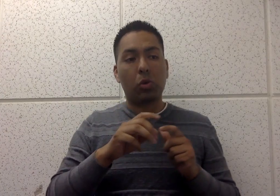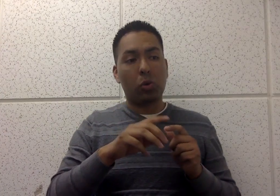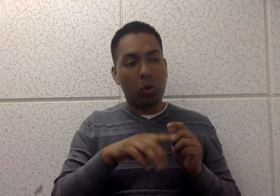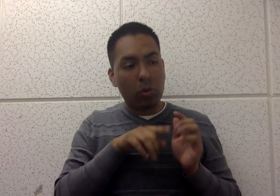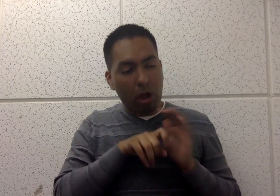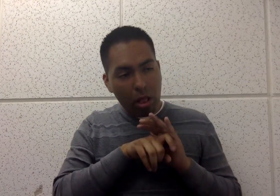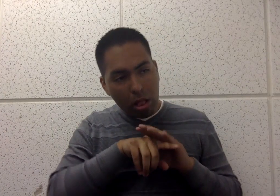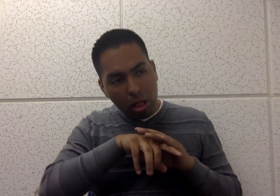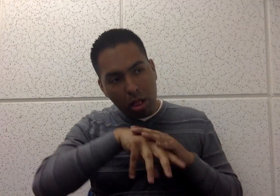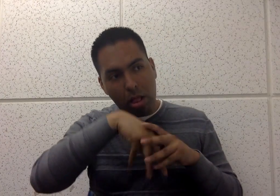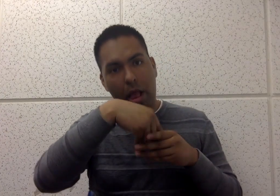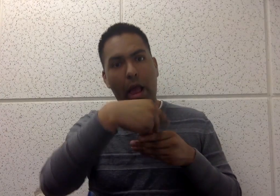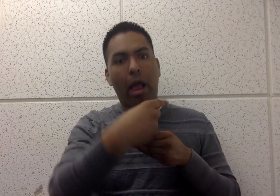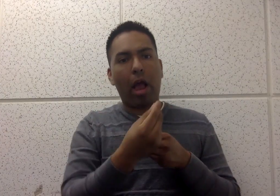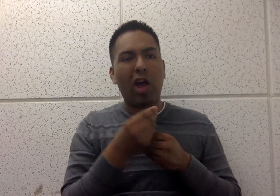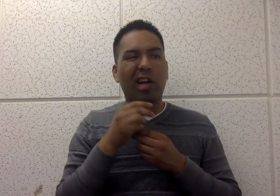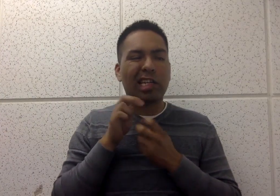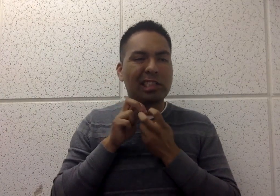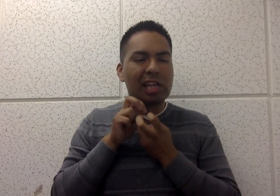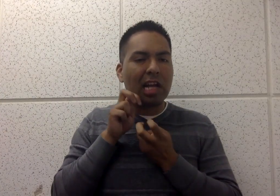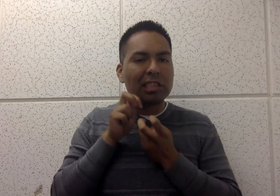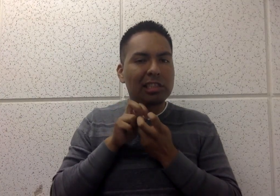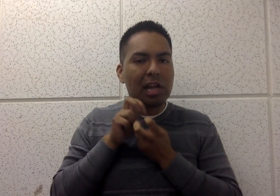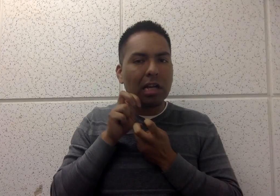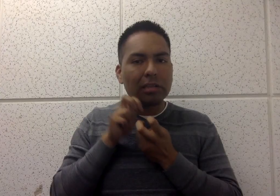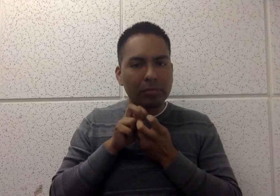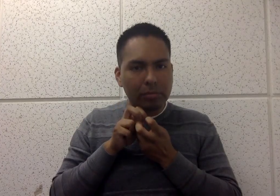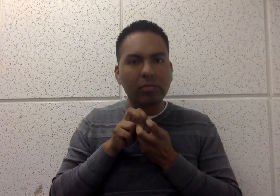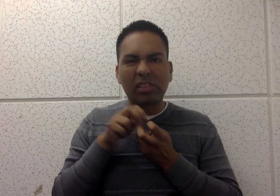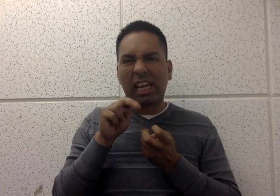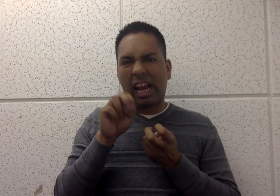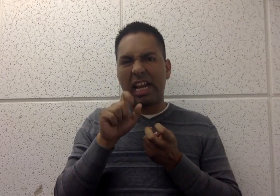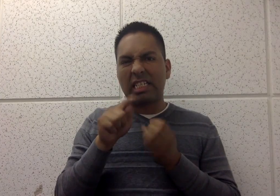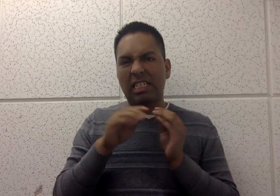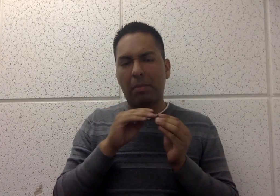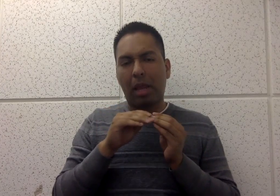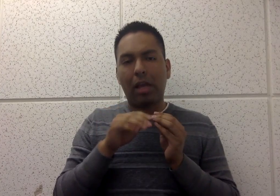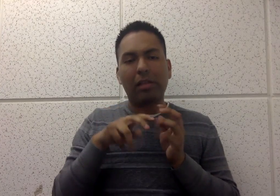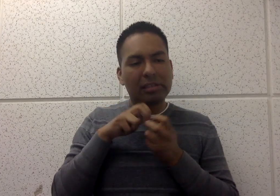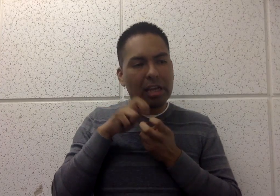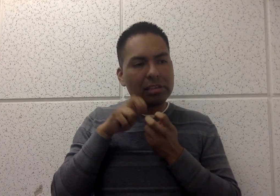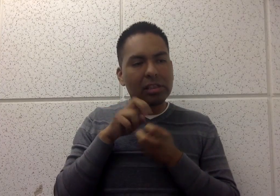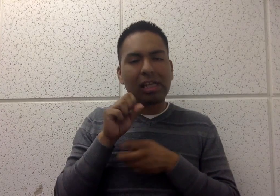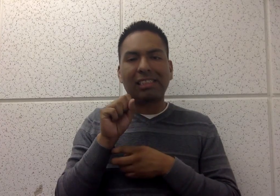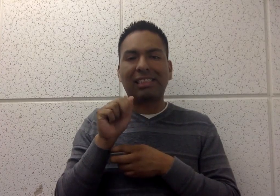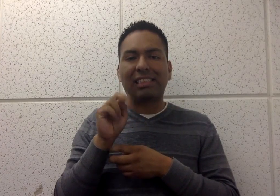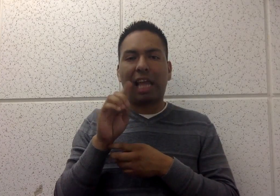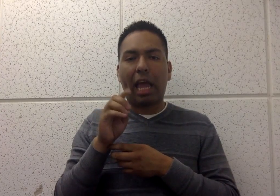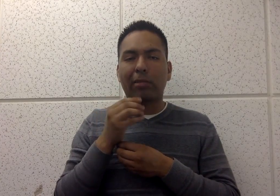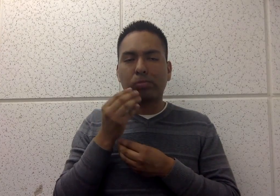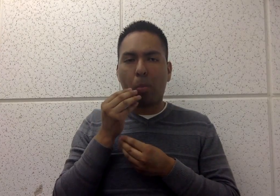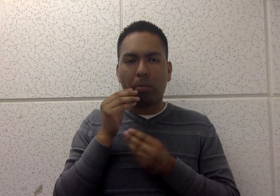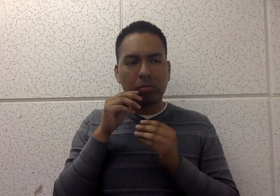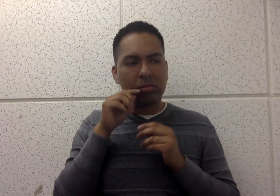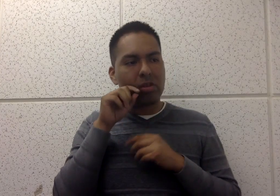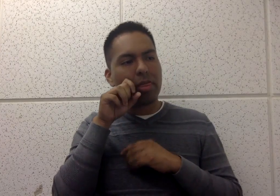dry soil in their mandibles. So you see the nest maintenance workers come out with a bit of sand, put it down, turn around, and go back in. And finally, the midden